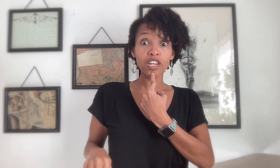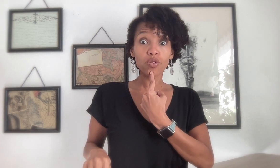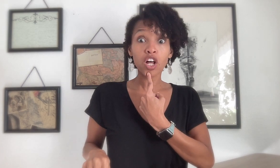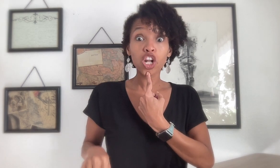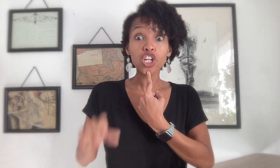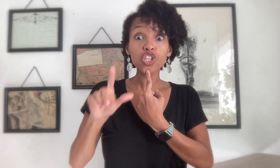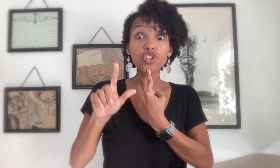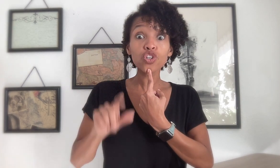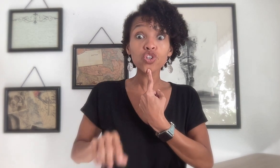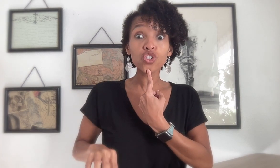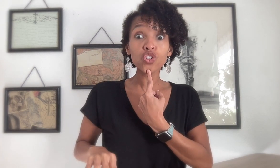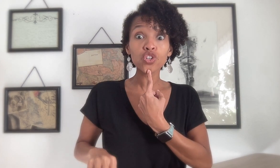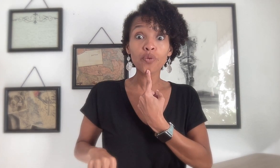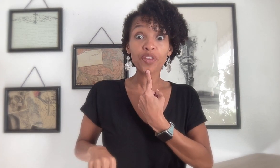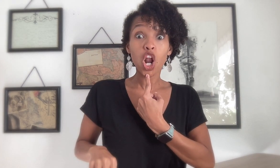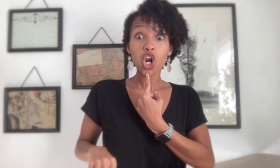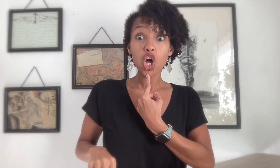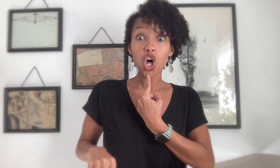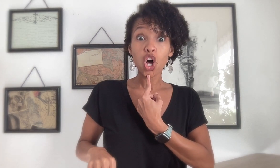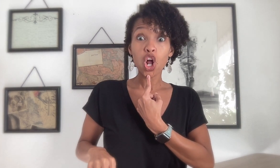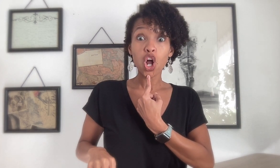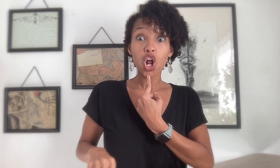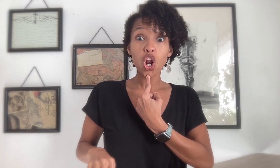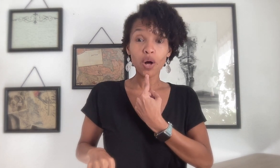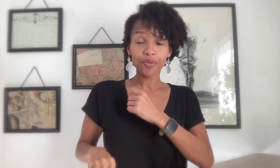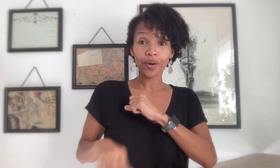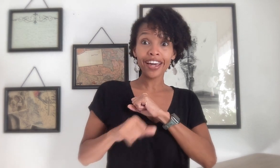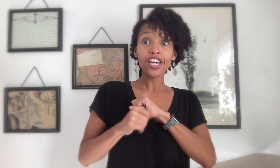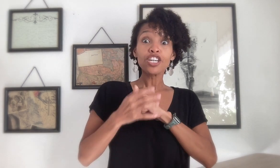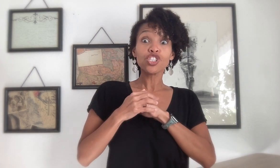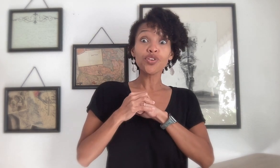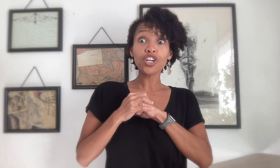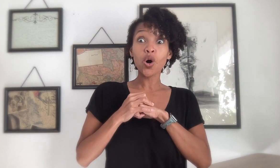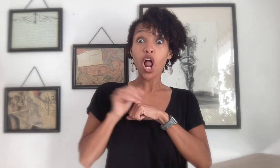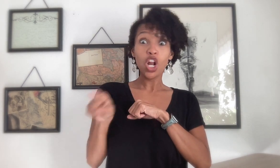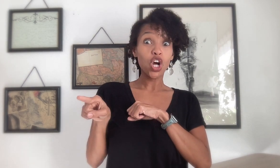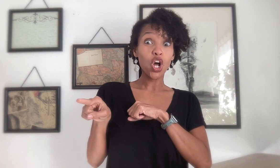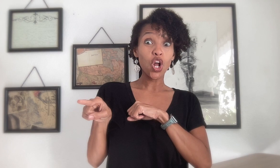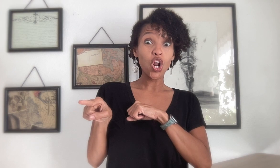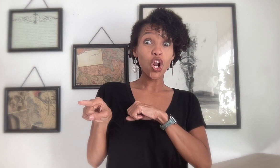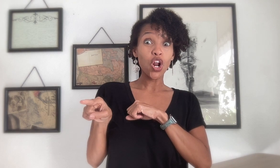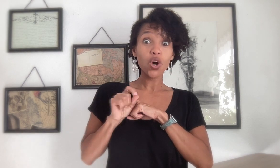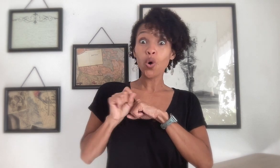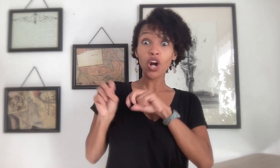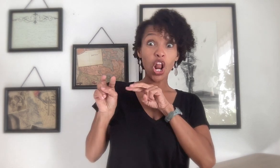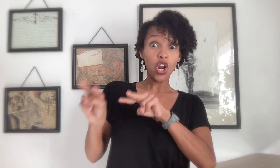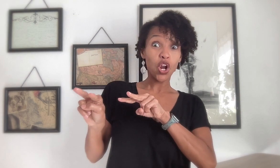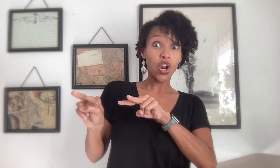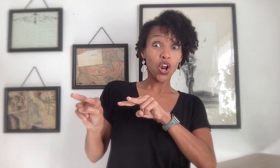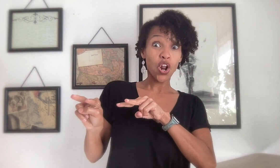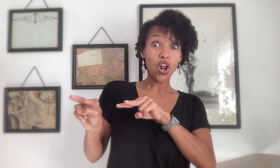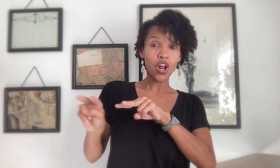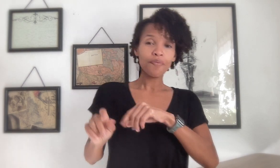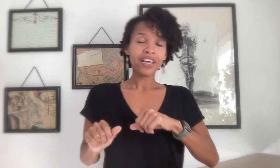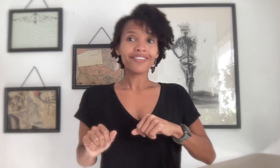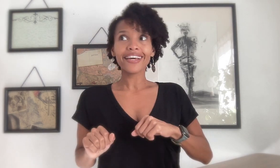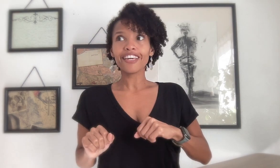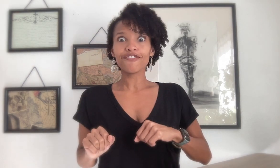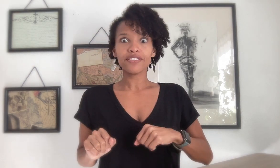non-manual, lu. Okay? So you could go, or like if